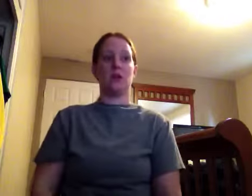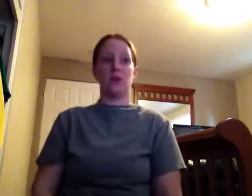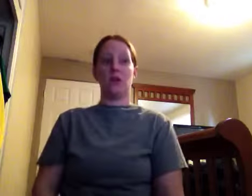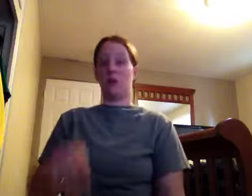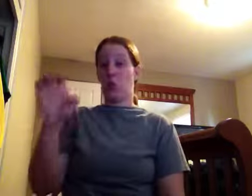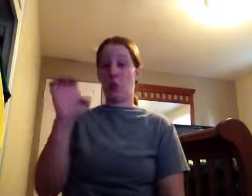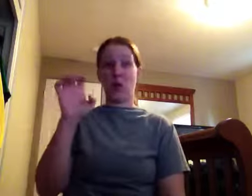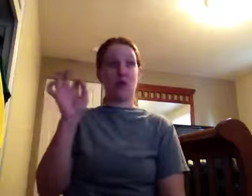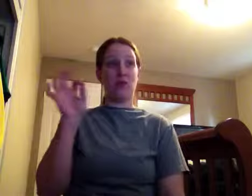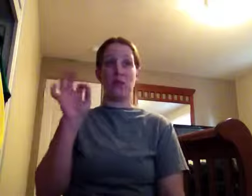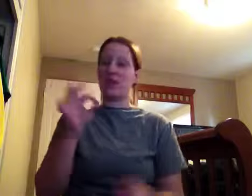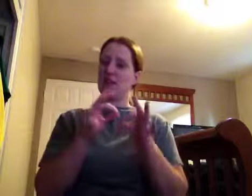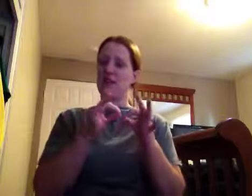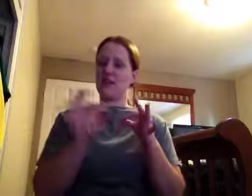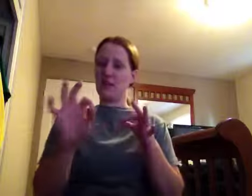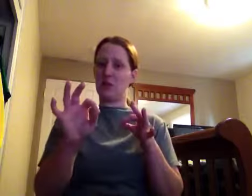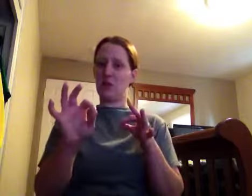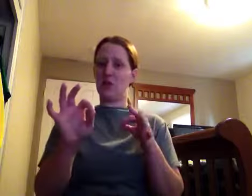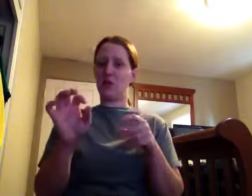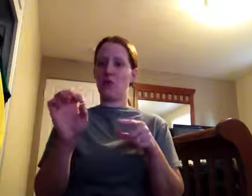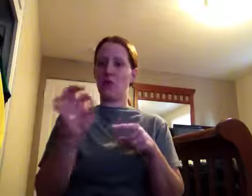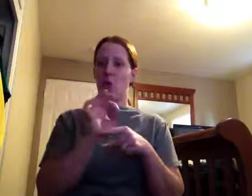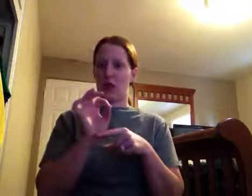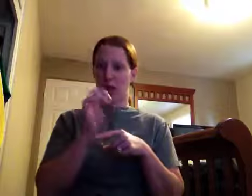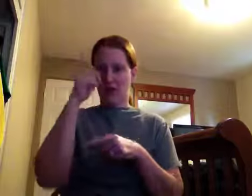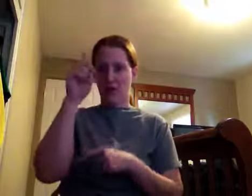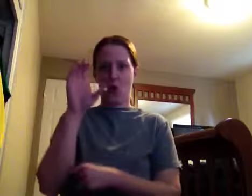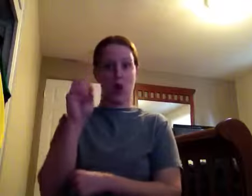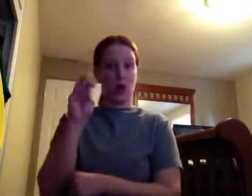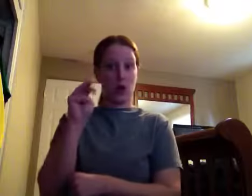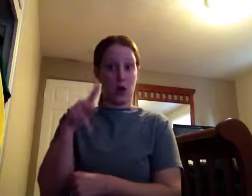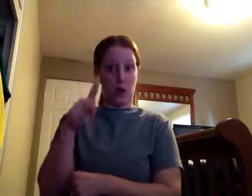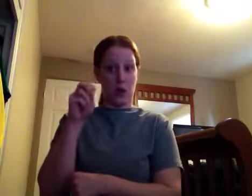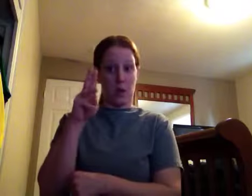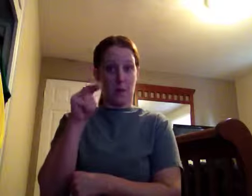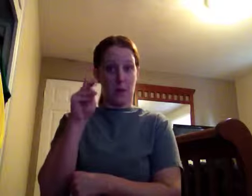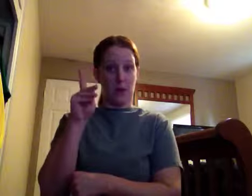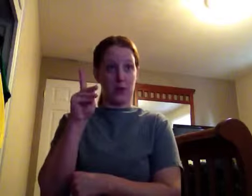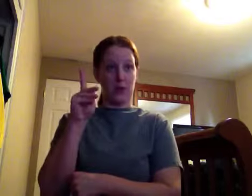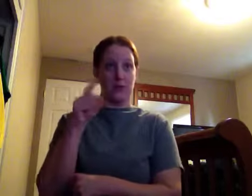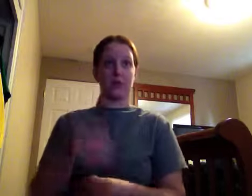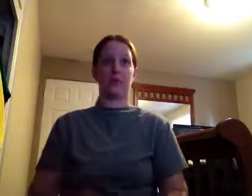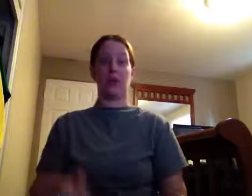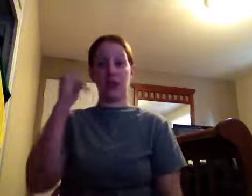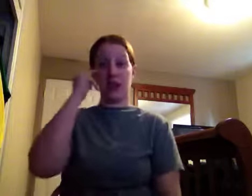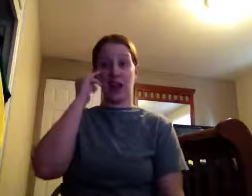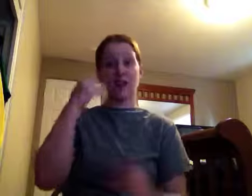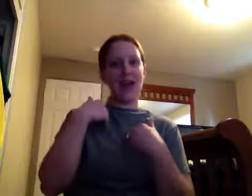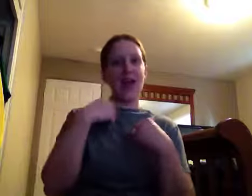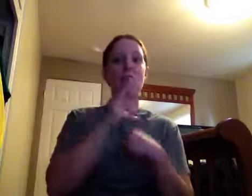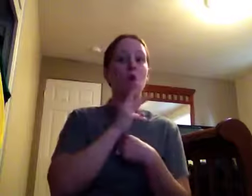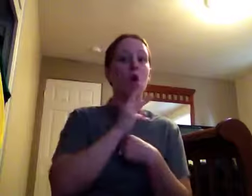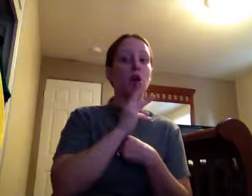formula for a compound. Now question, if I have water, H2O, that is what water is, isn't